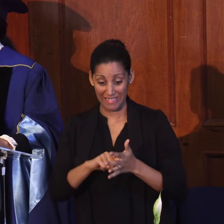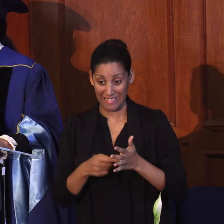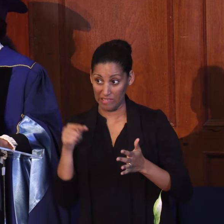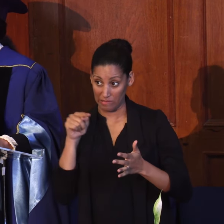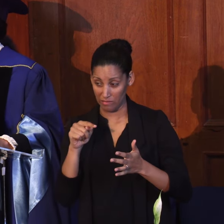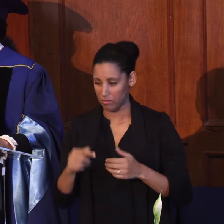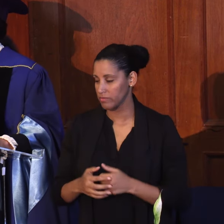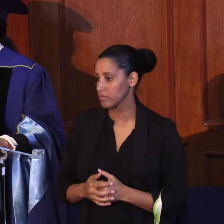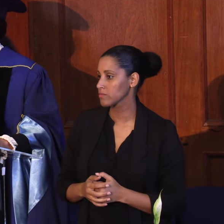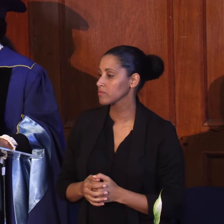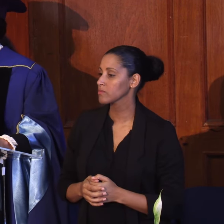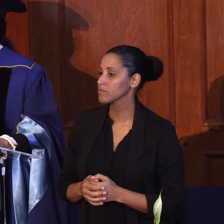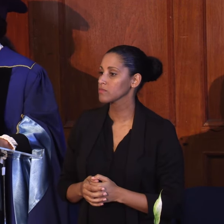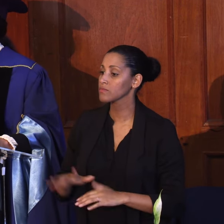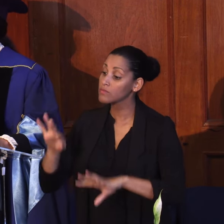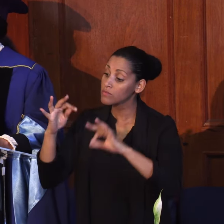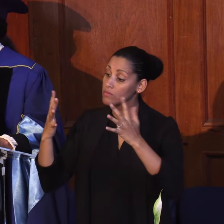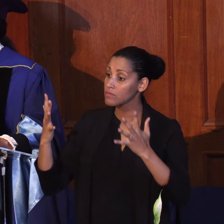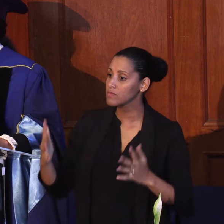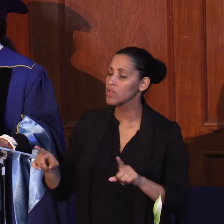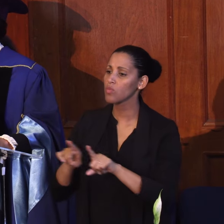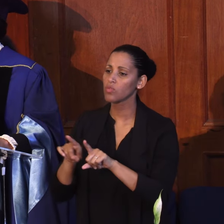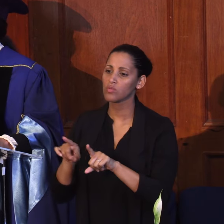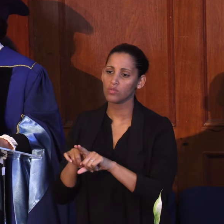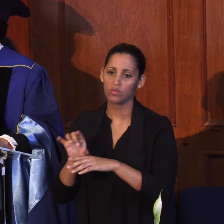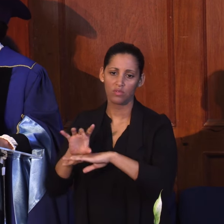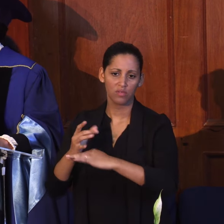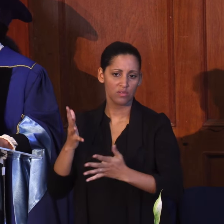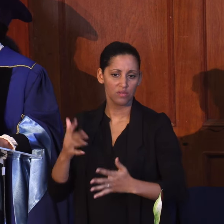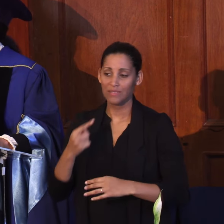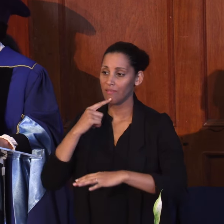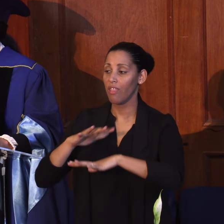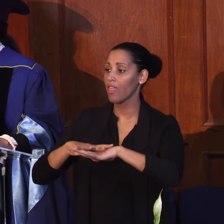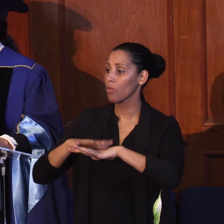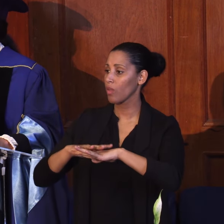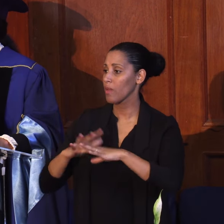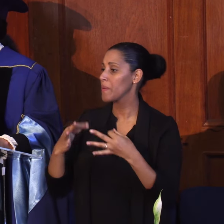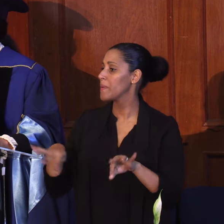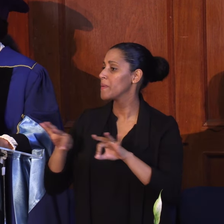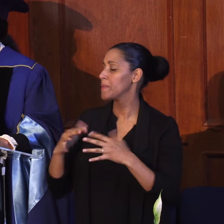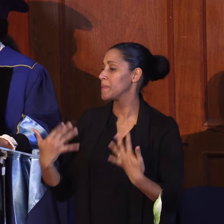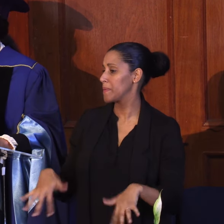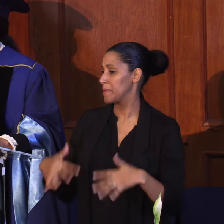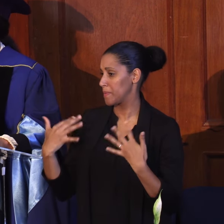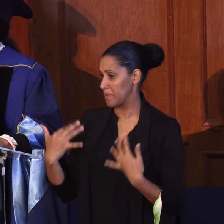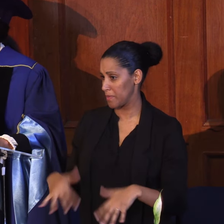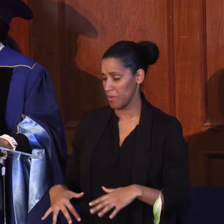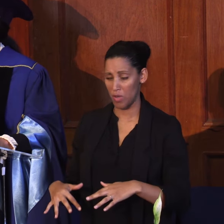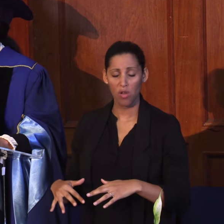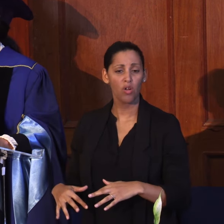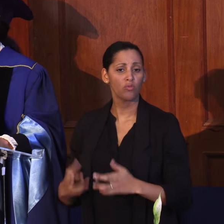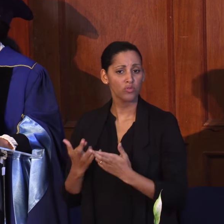Analysts and consultants talk about networking as a valuable resource. But in